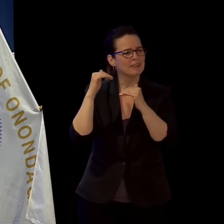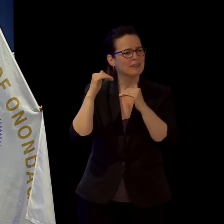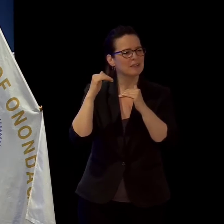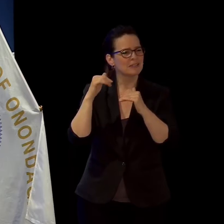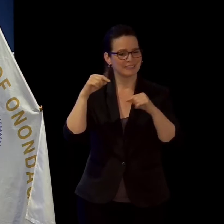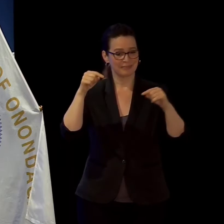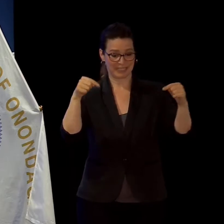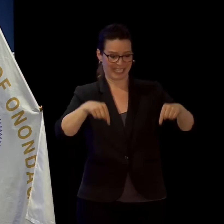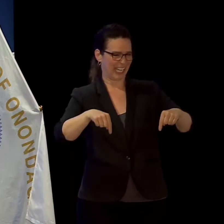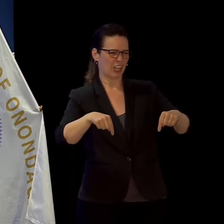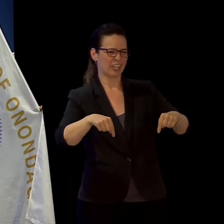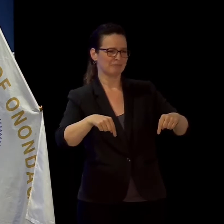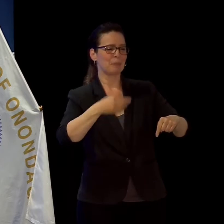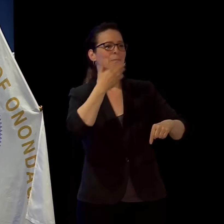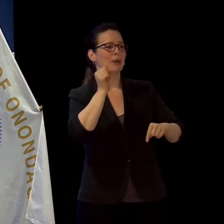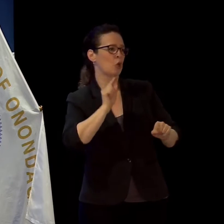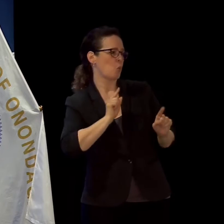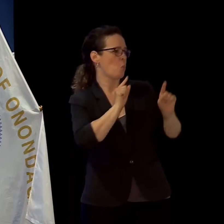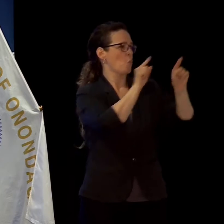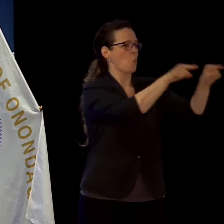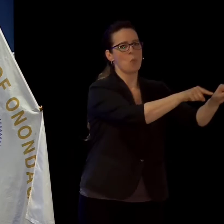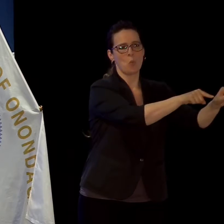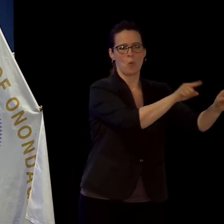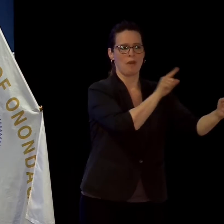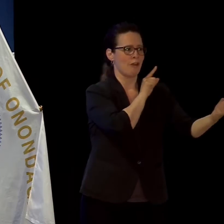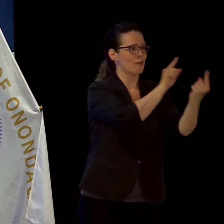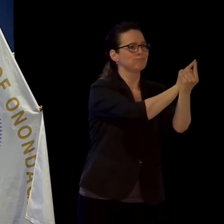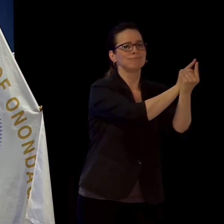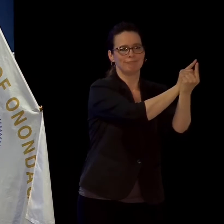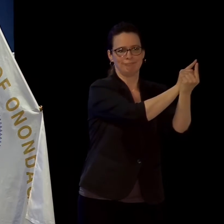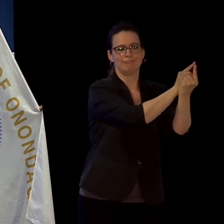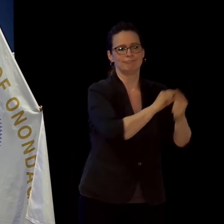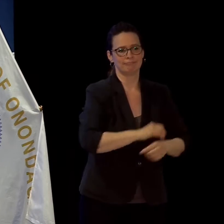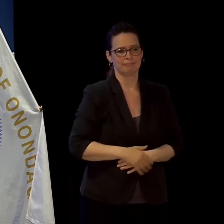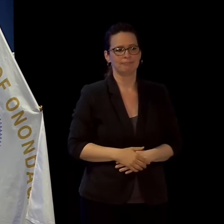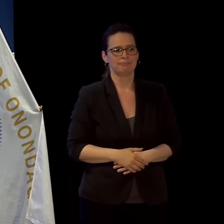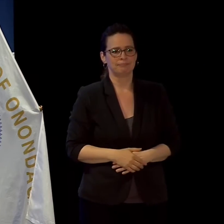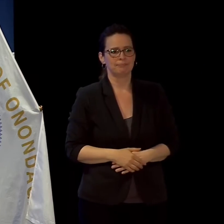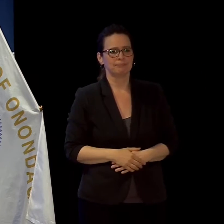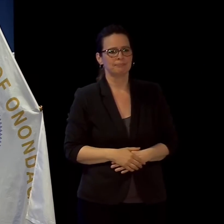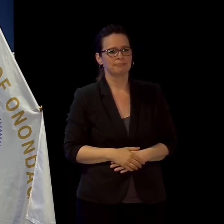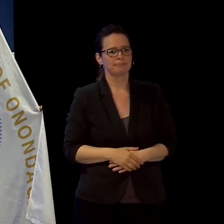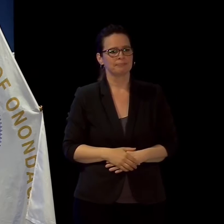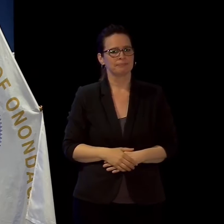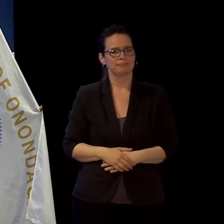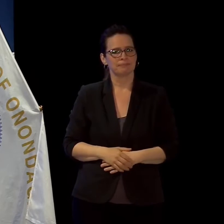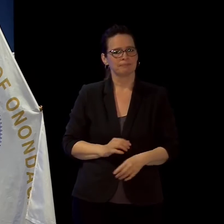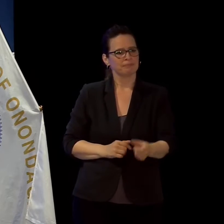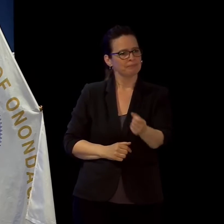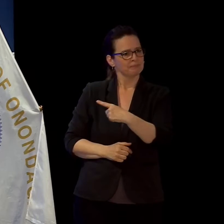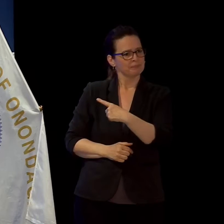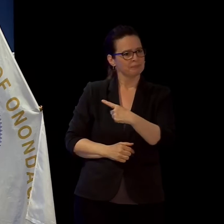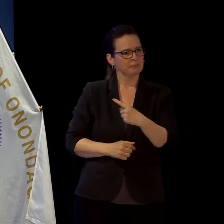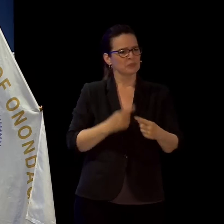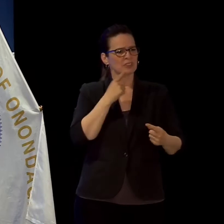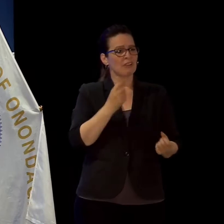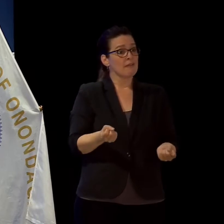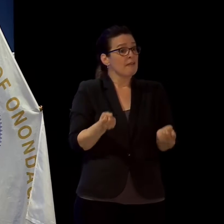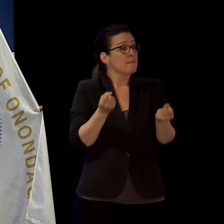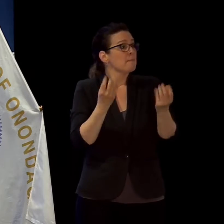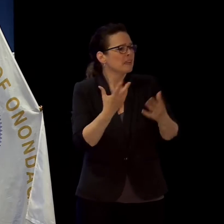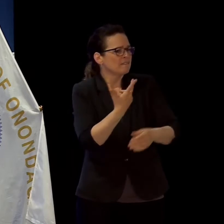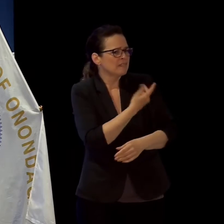children get it, the family gets it, and you know, children are the only group that really can't be vaccinated right now. Have you noticed or